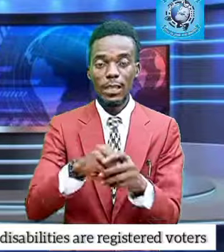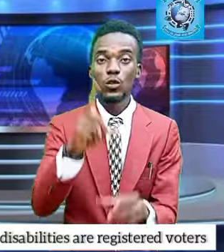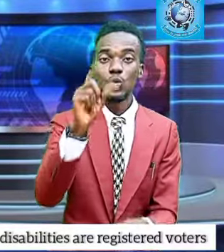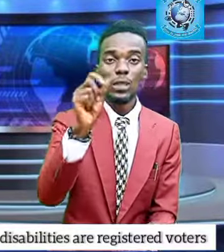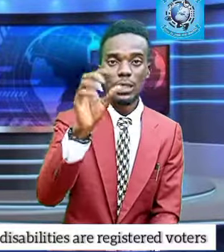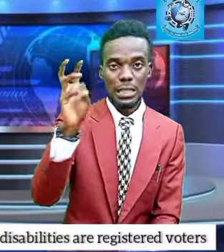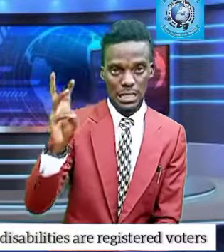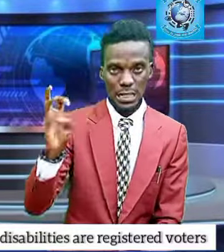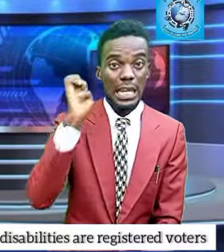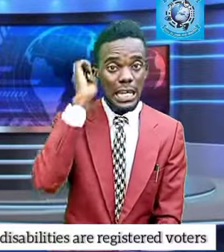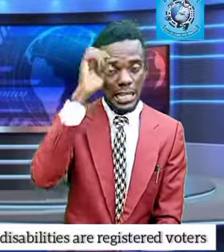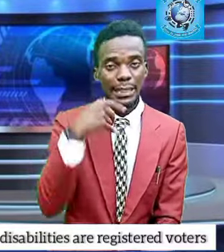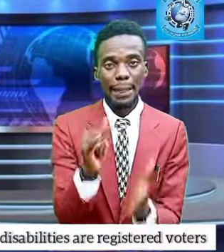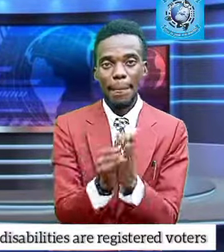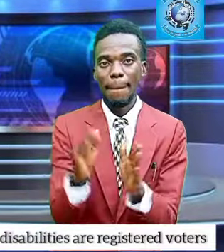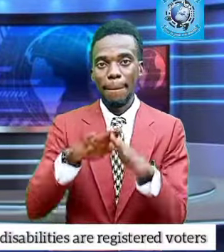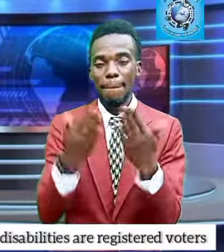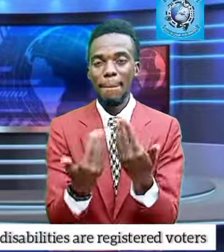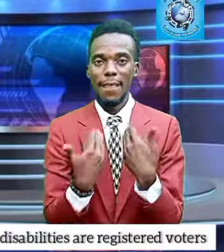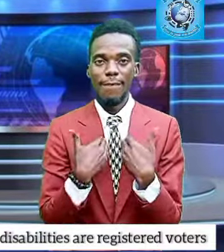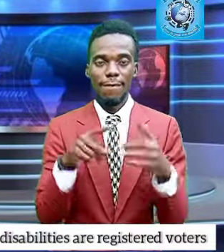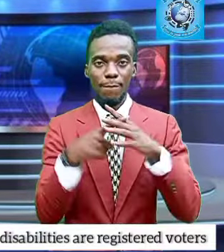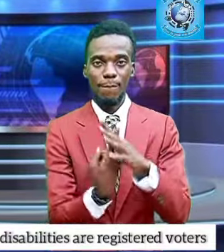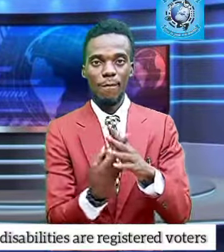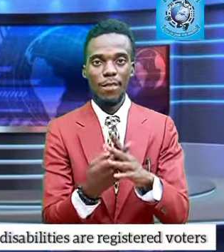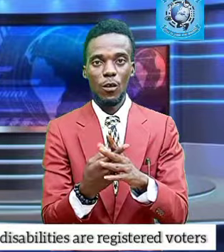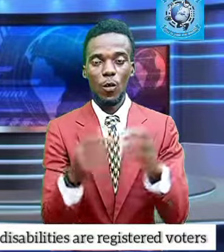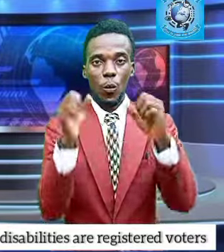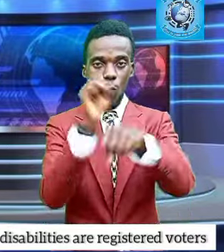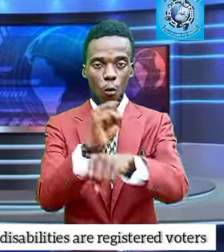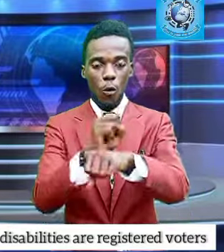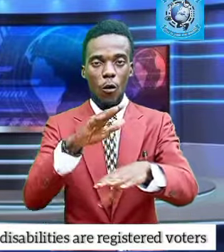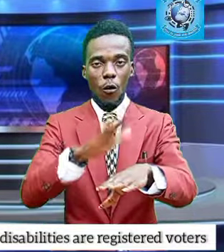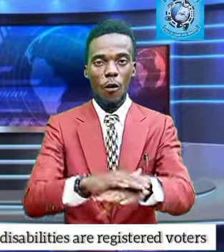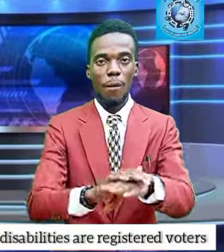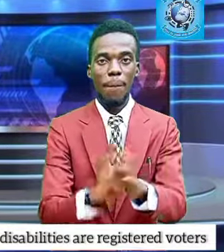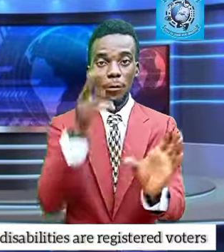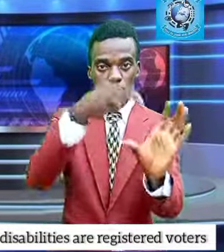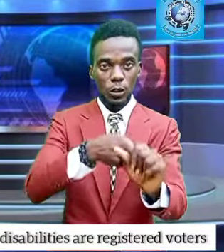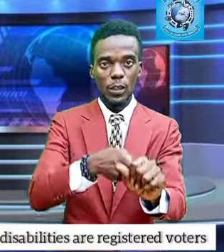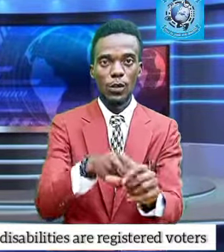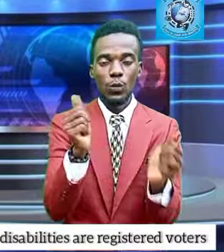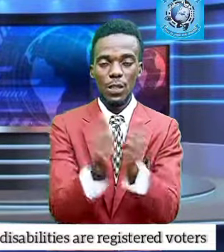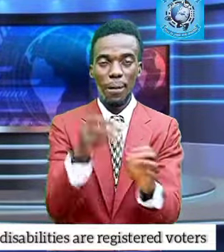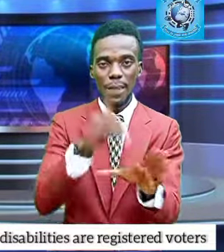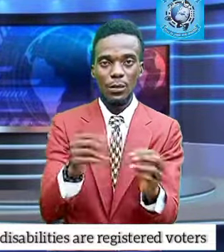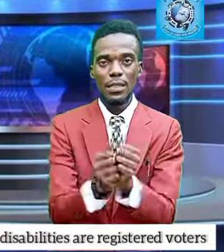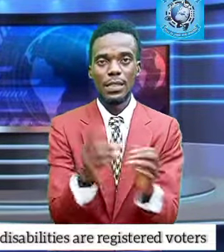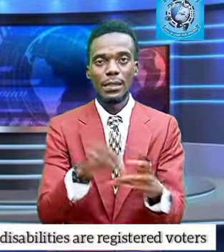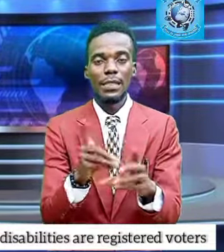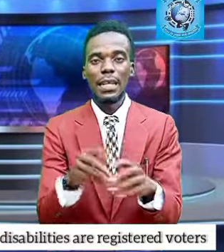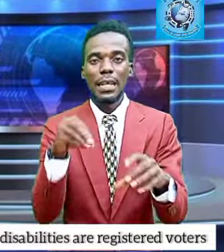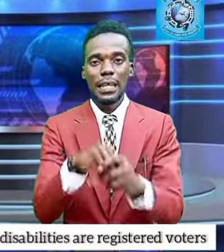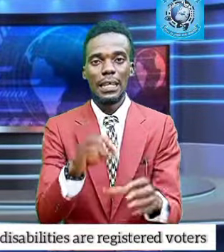He said the Commission has launched the INEC framework on access and participation of persons with disabilities in the electoral